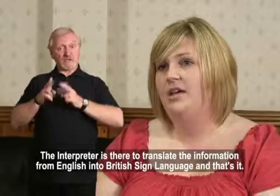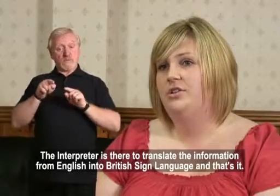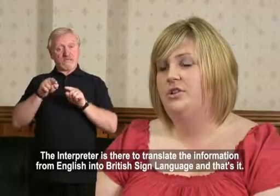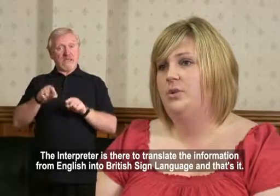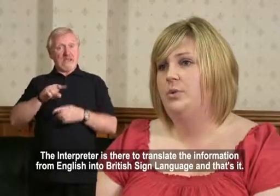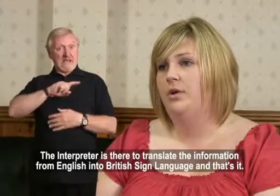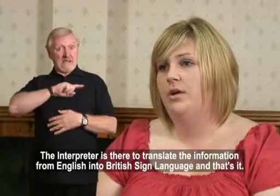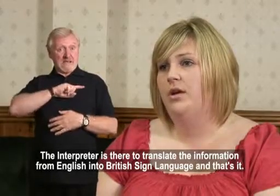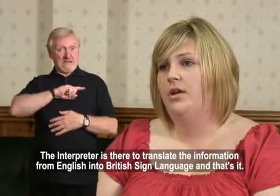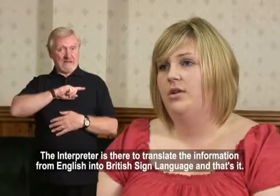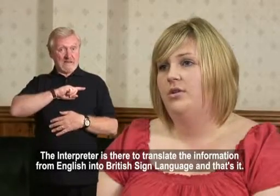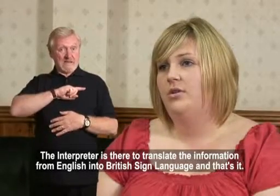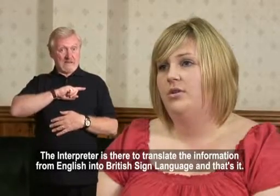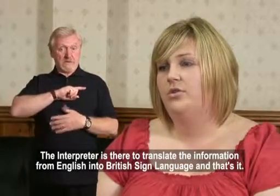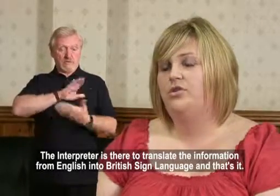there to